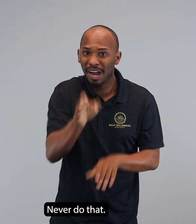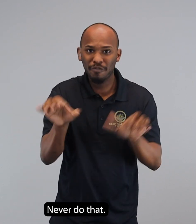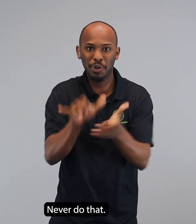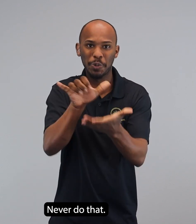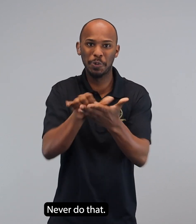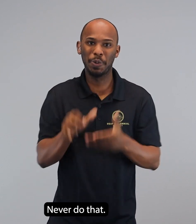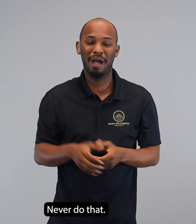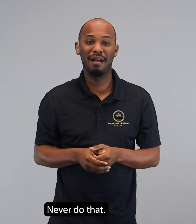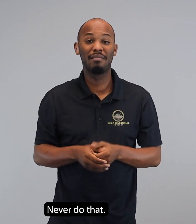this.